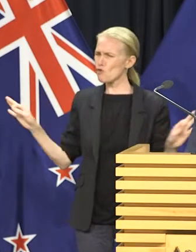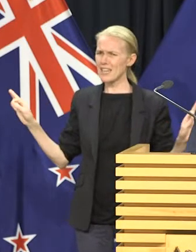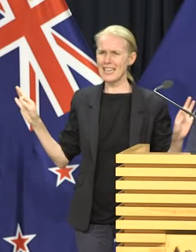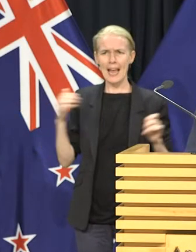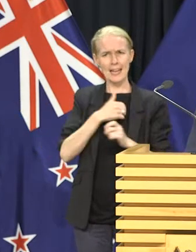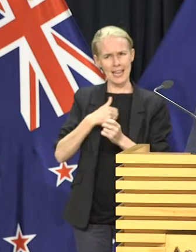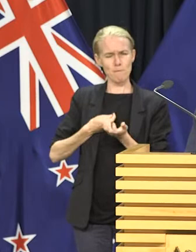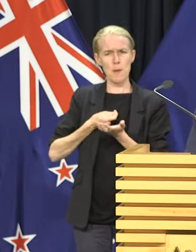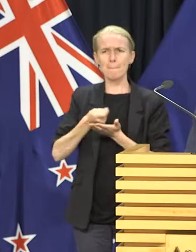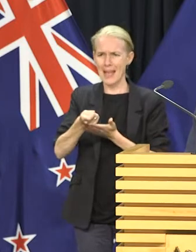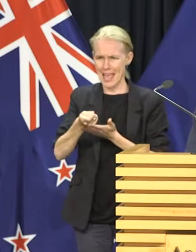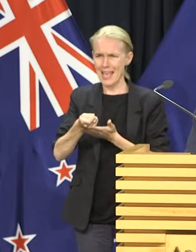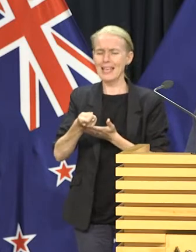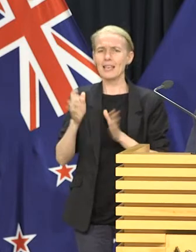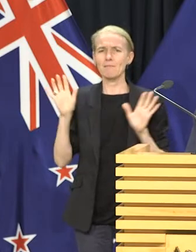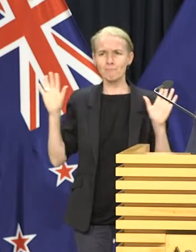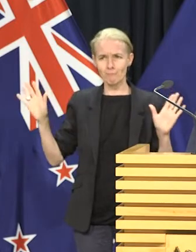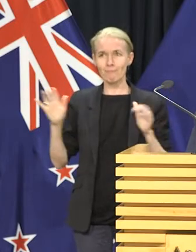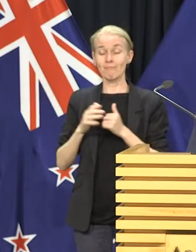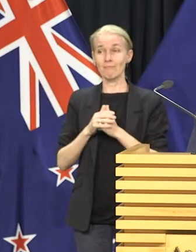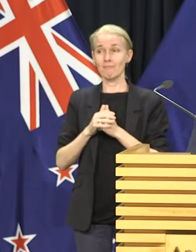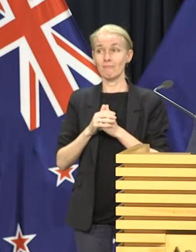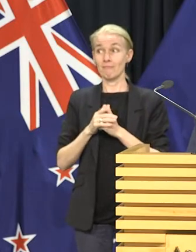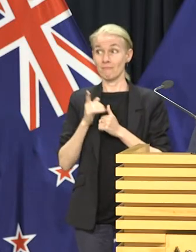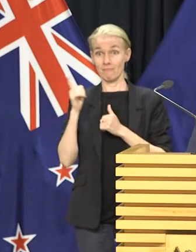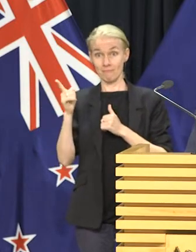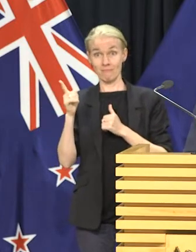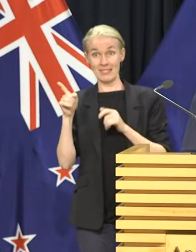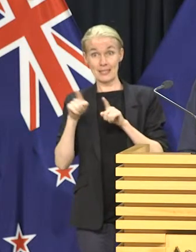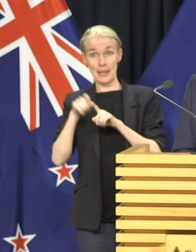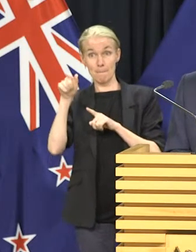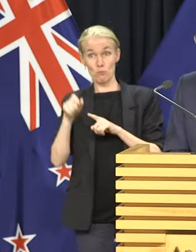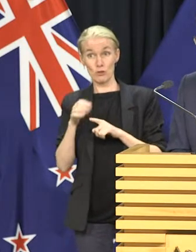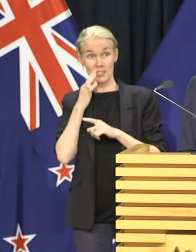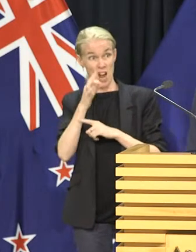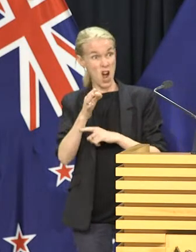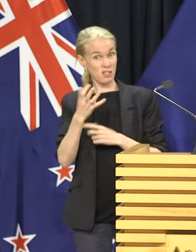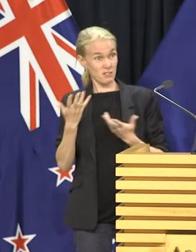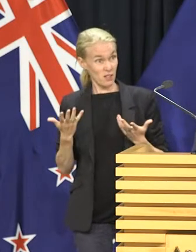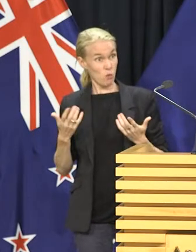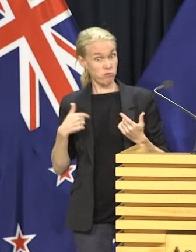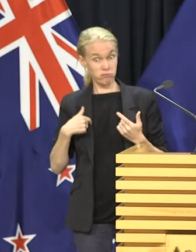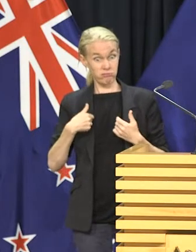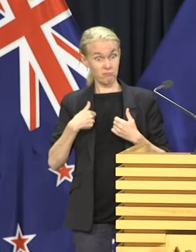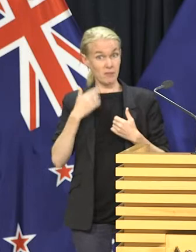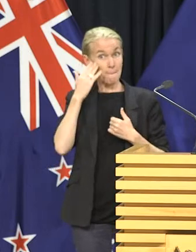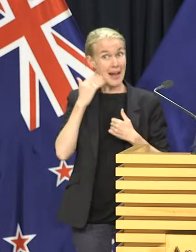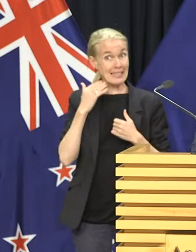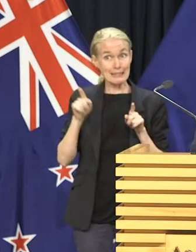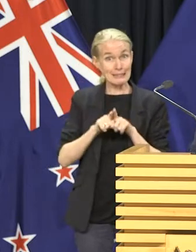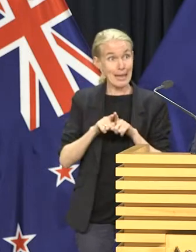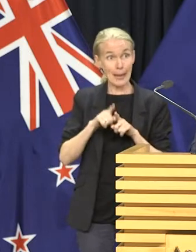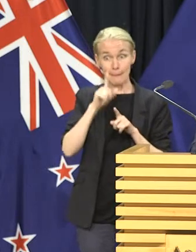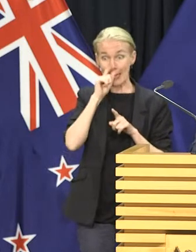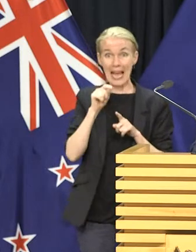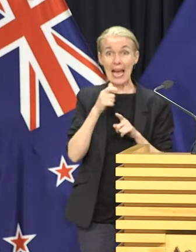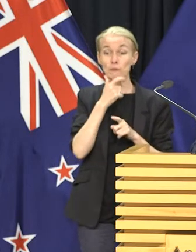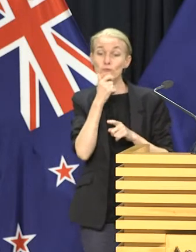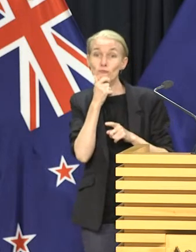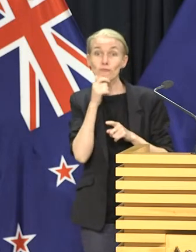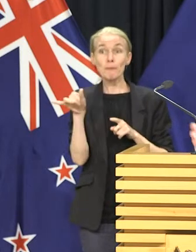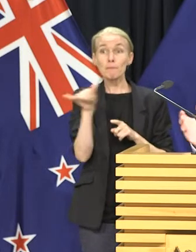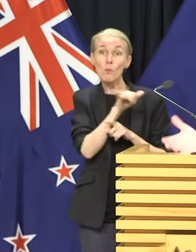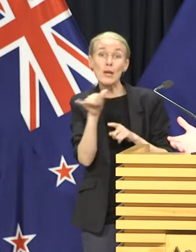will eventually be able to get vaccinated from whomever you're able to procure a vaccine from. Yes, there'll be a range of options available, and that